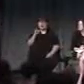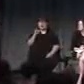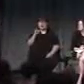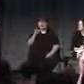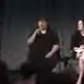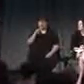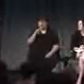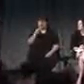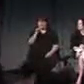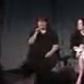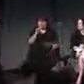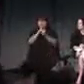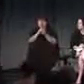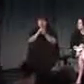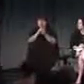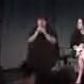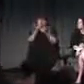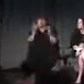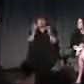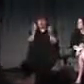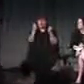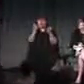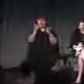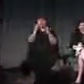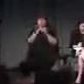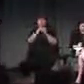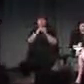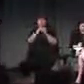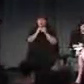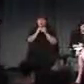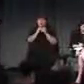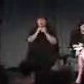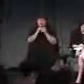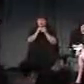transforming sign language into a very complex hybrid mode